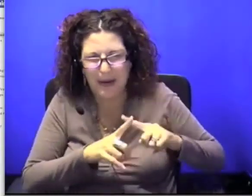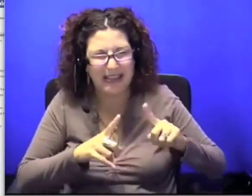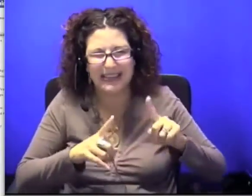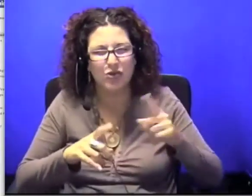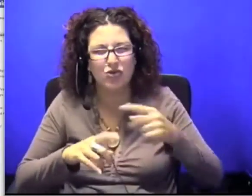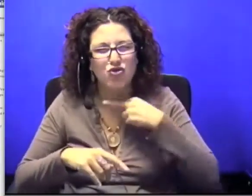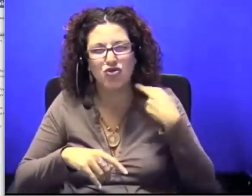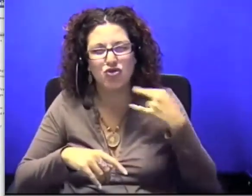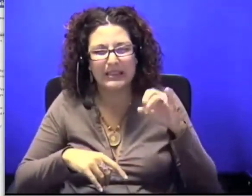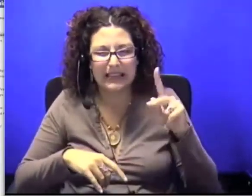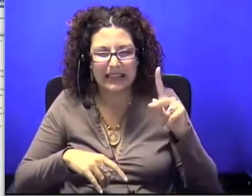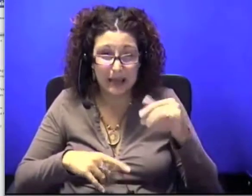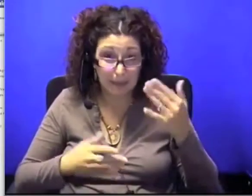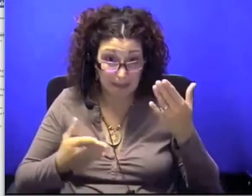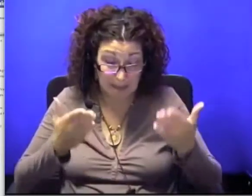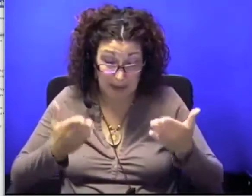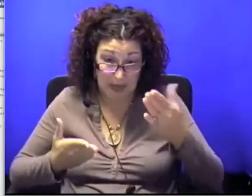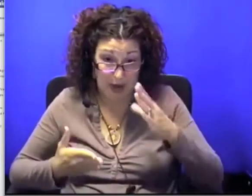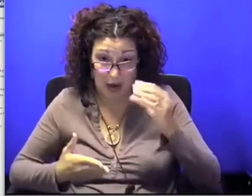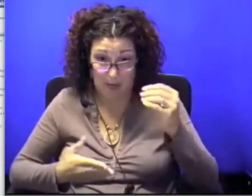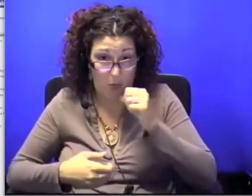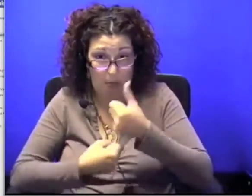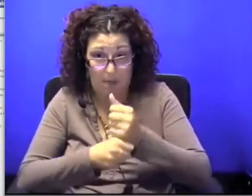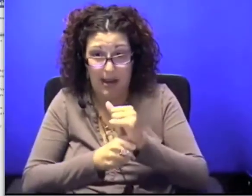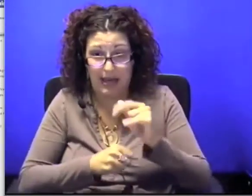risky because the company might not make it.